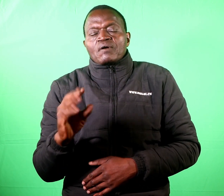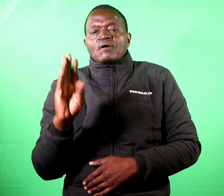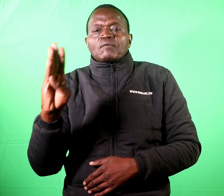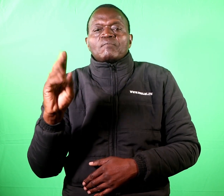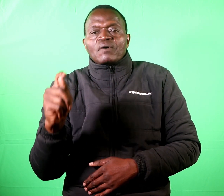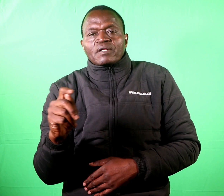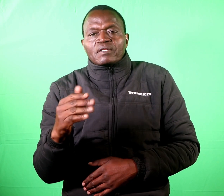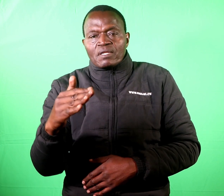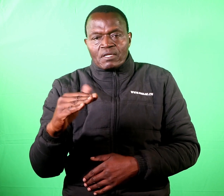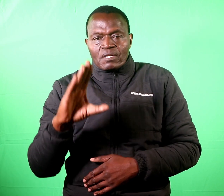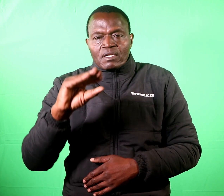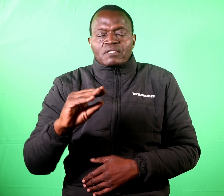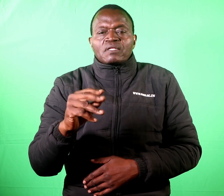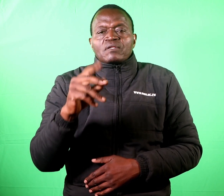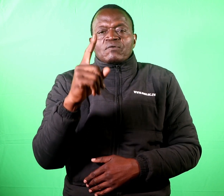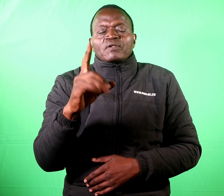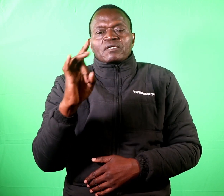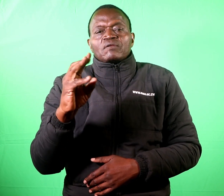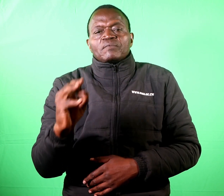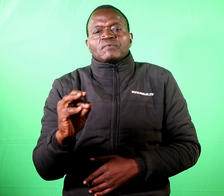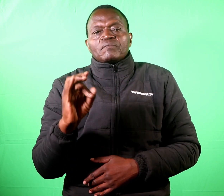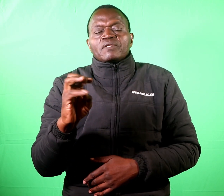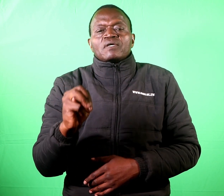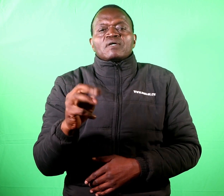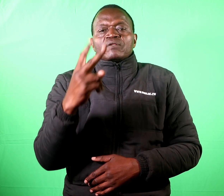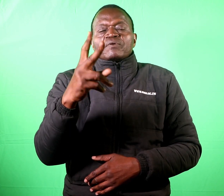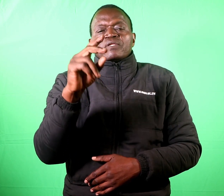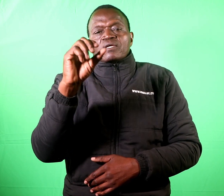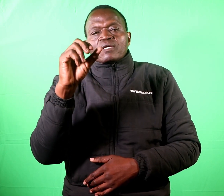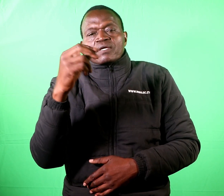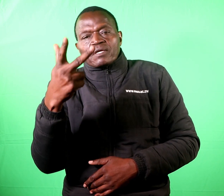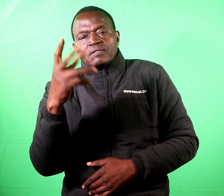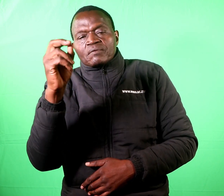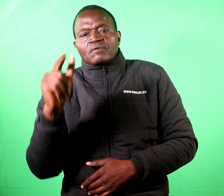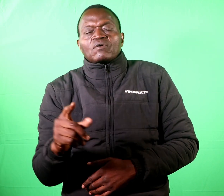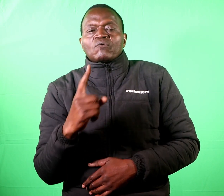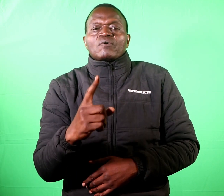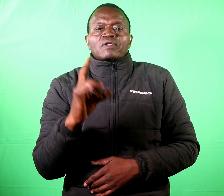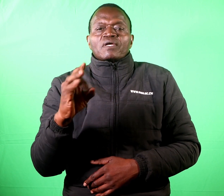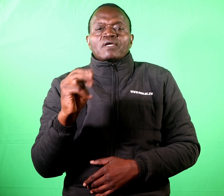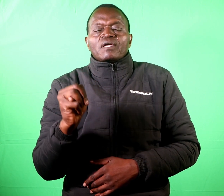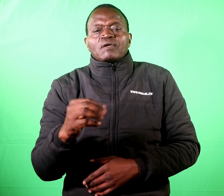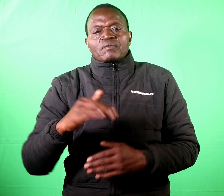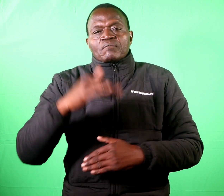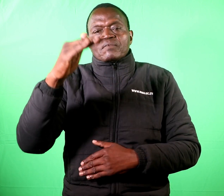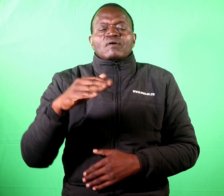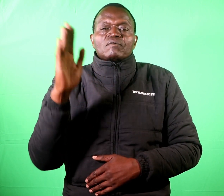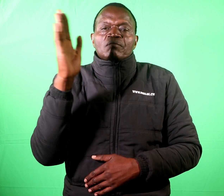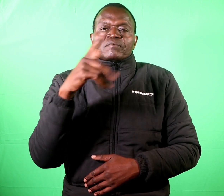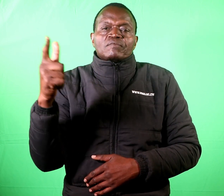kilometer, 28%, 1 kilometer and above, 17%.